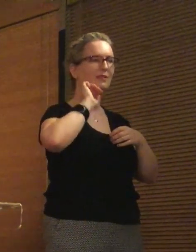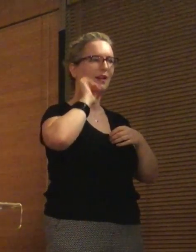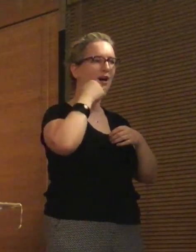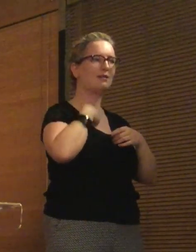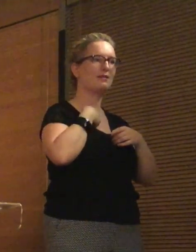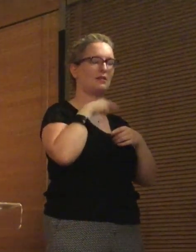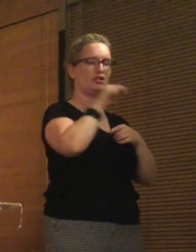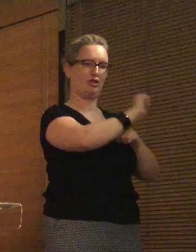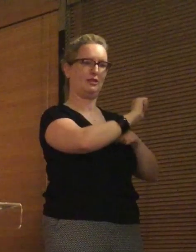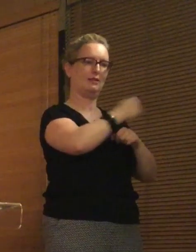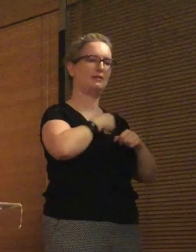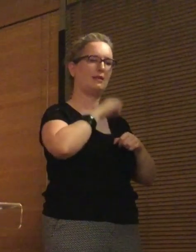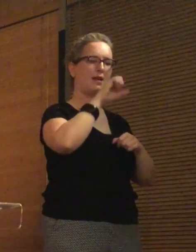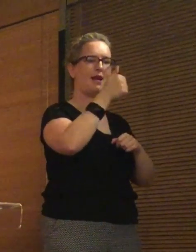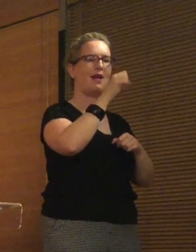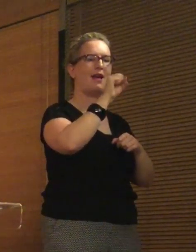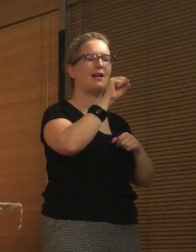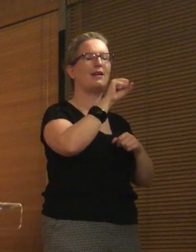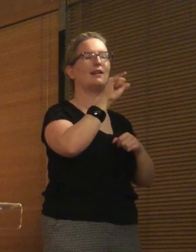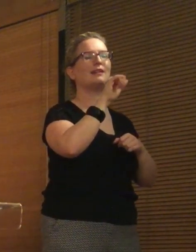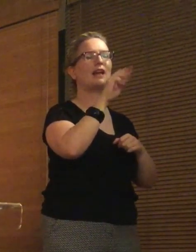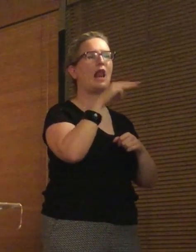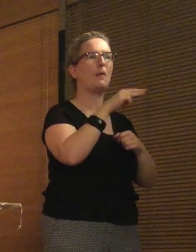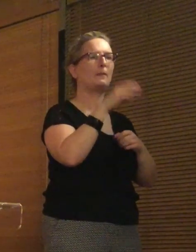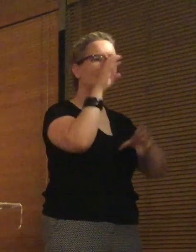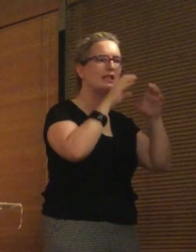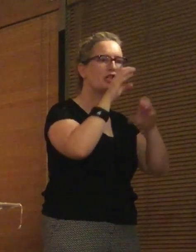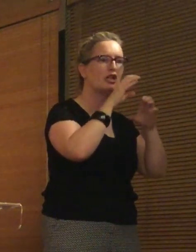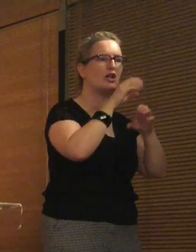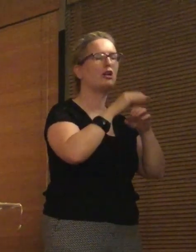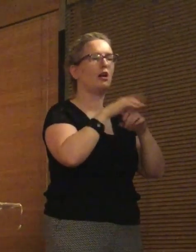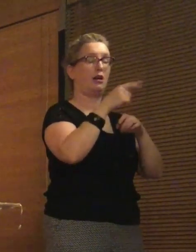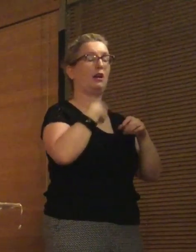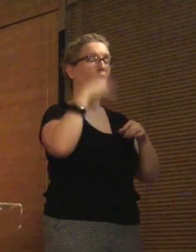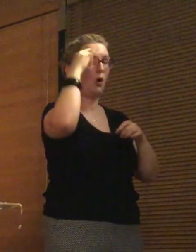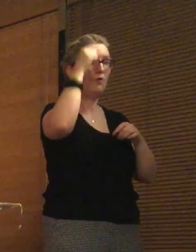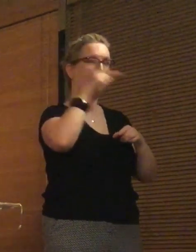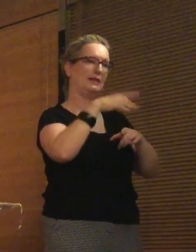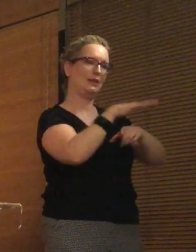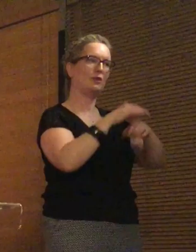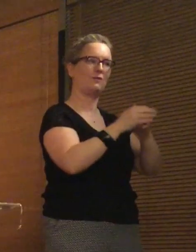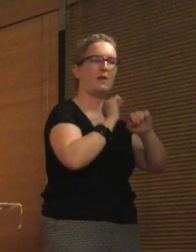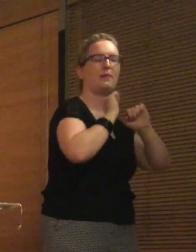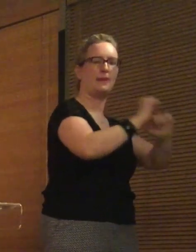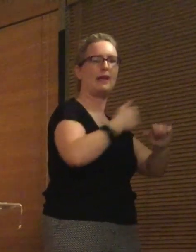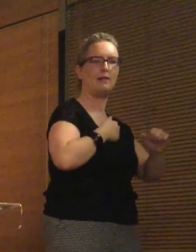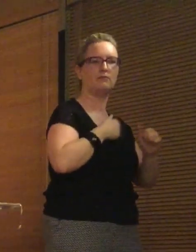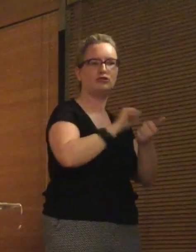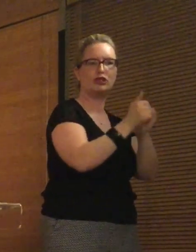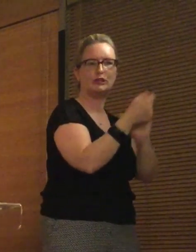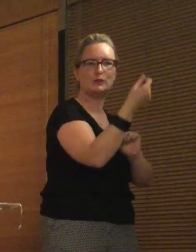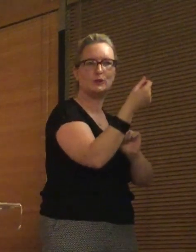way, and there's no excuse for it. So I hope that this changes as a matter of urgency.